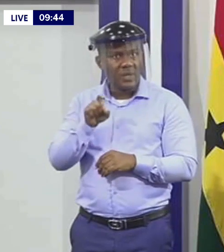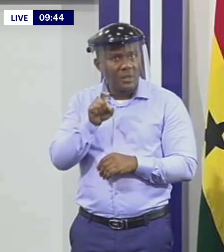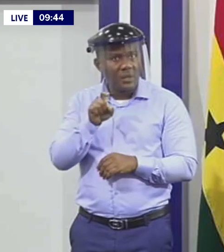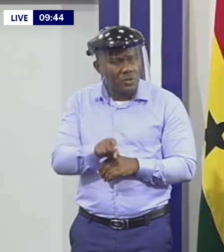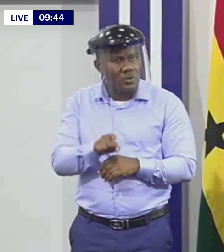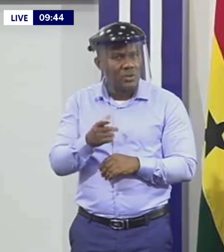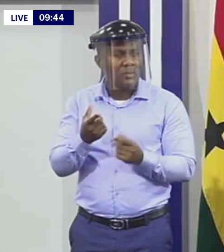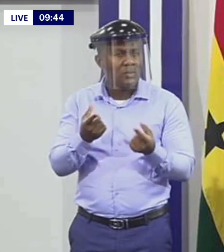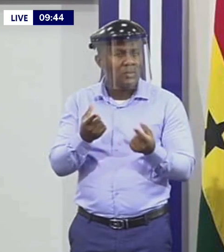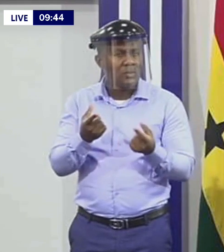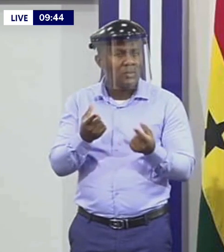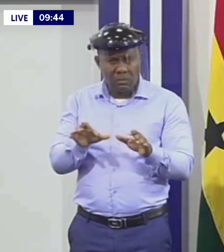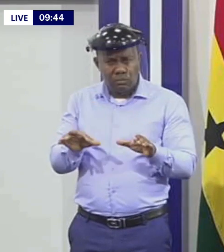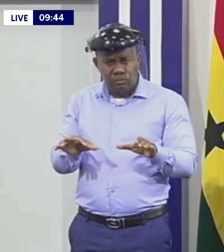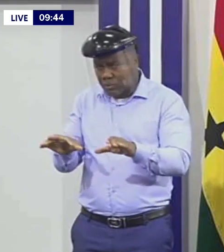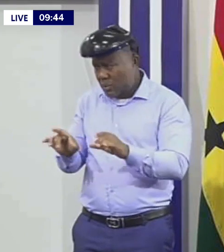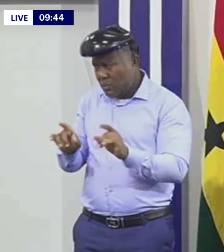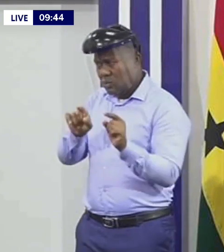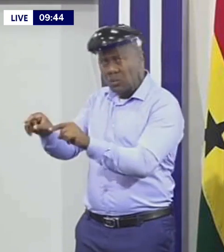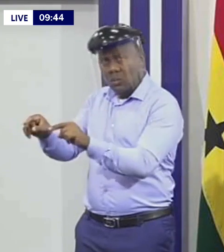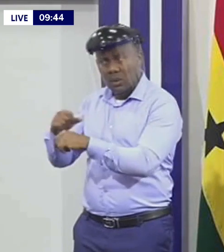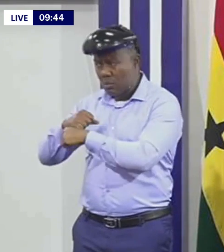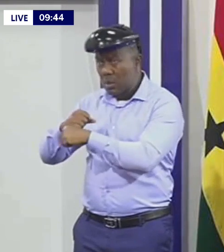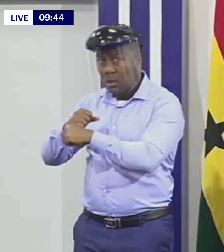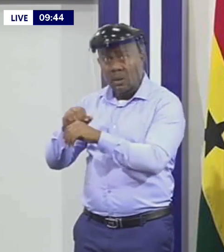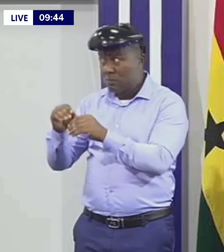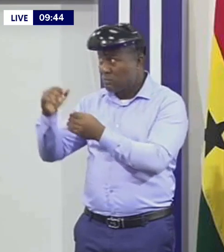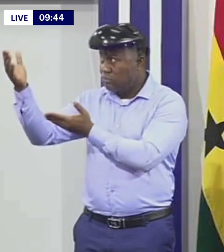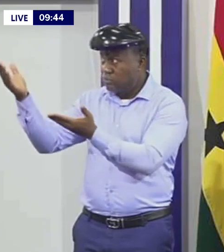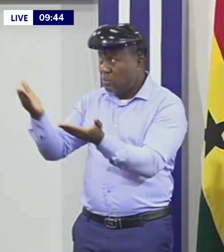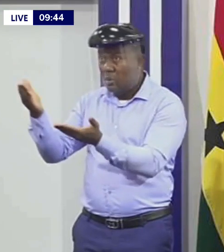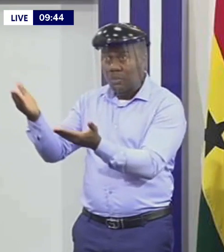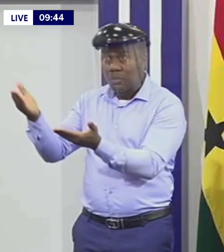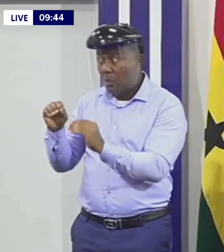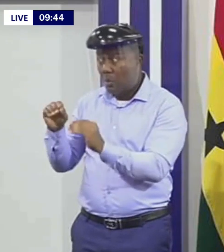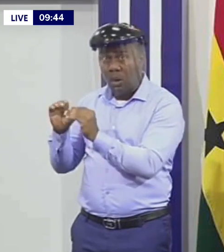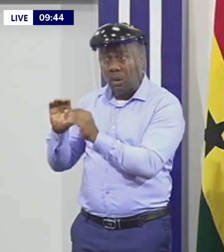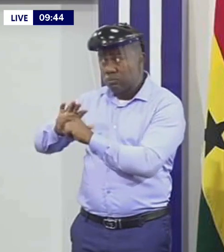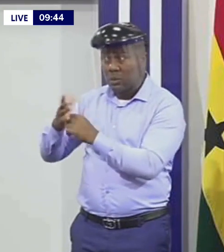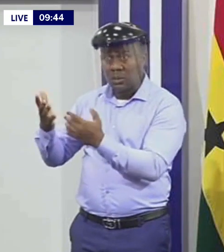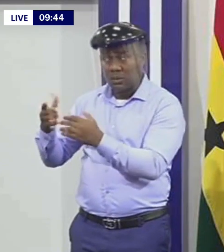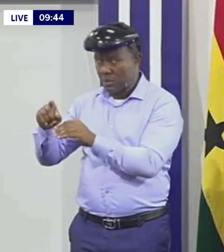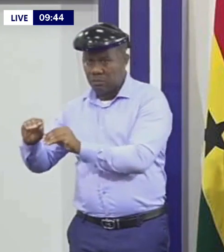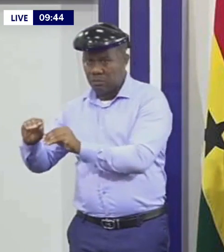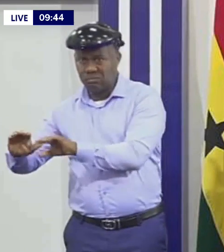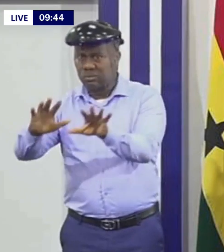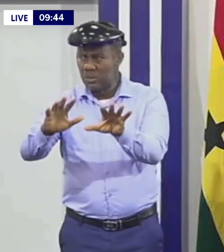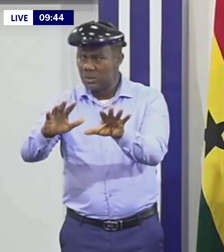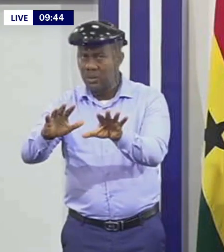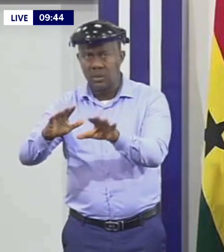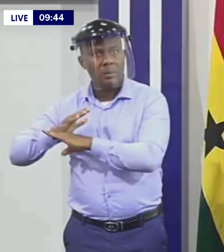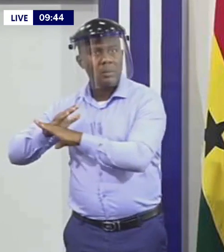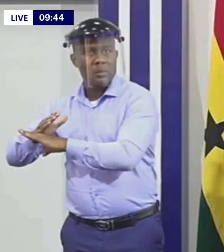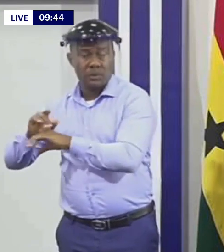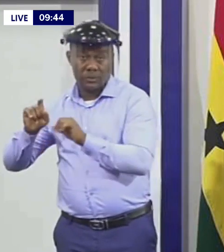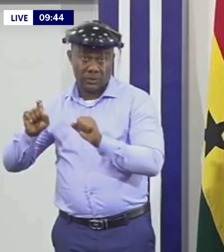various response actions and then also prevent further importation, prevent exportation from this area, and strengthen